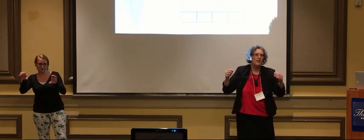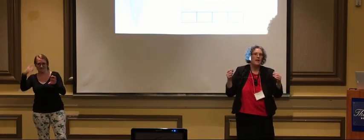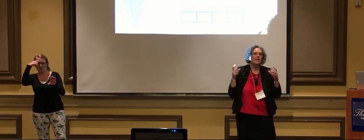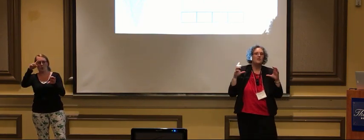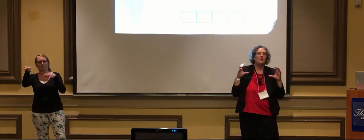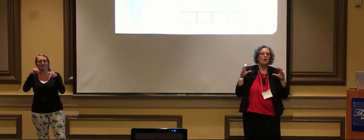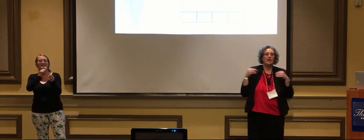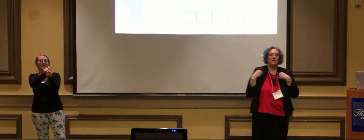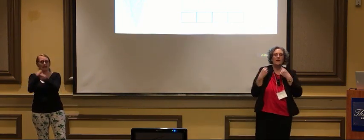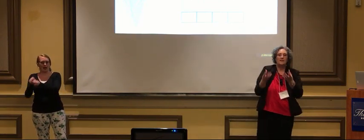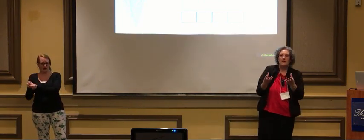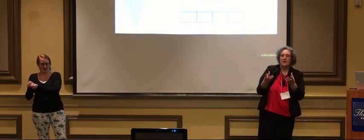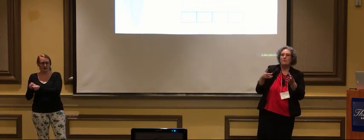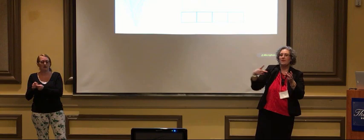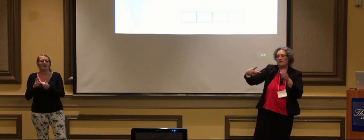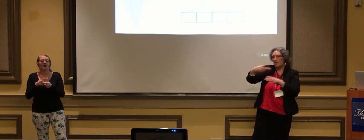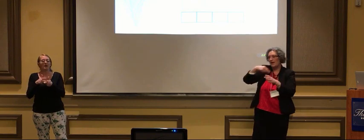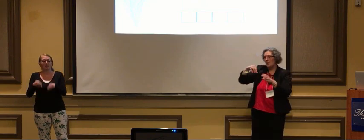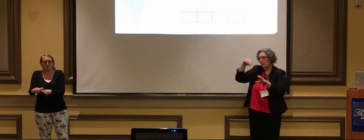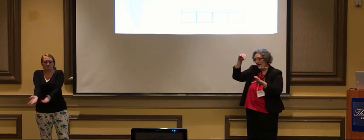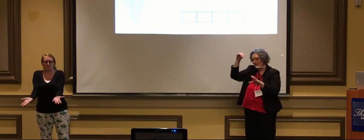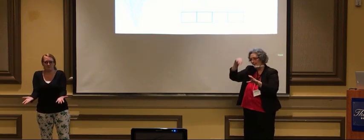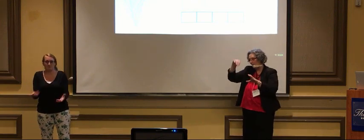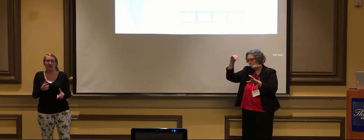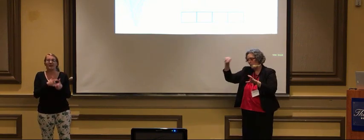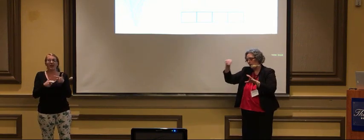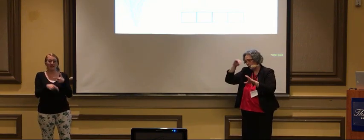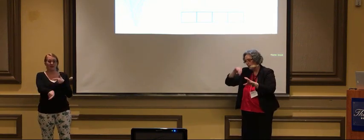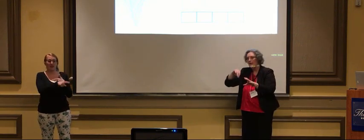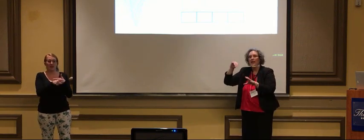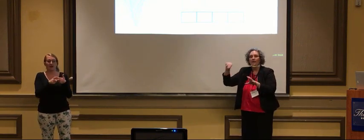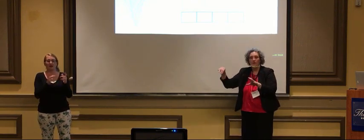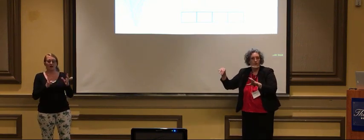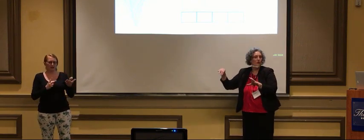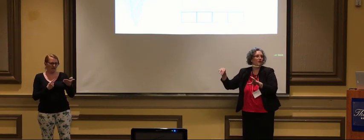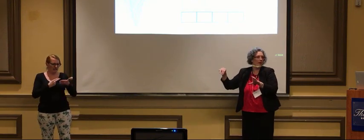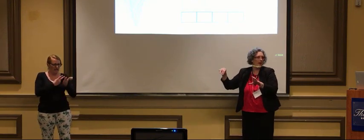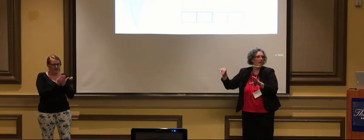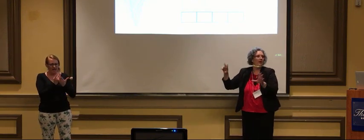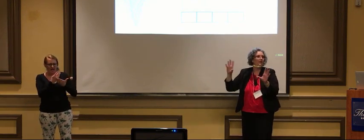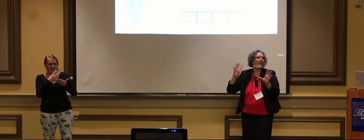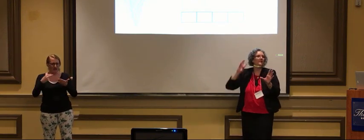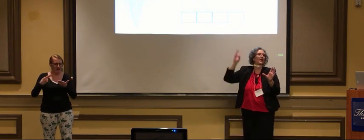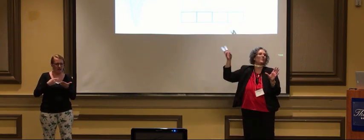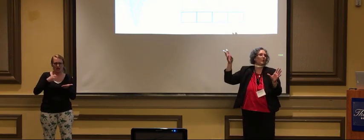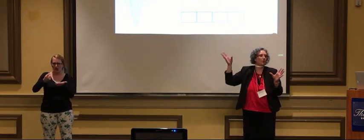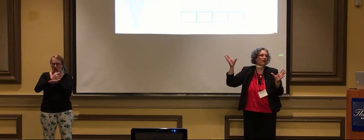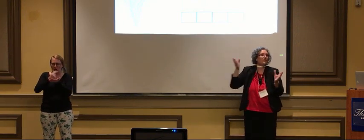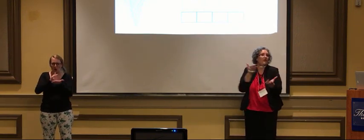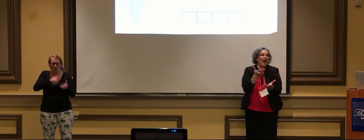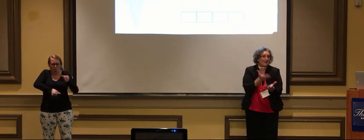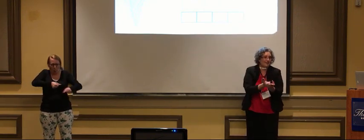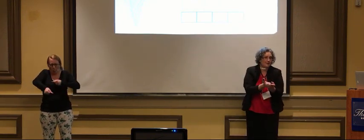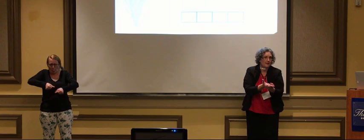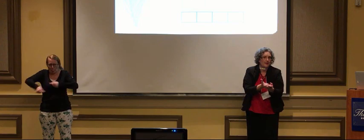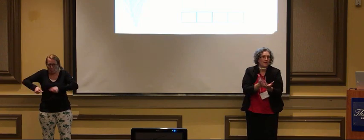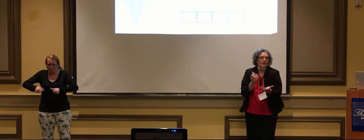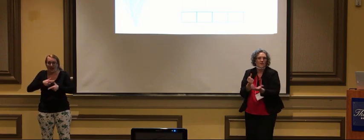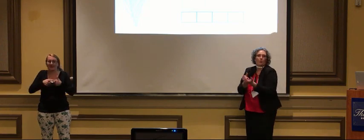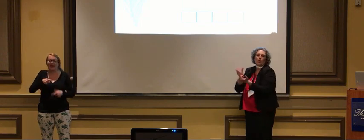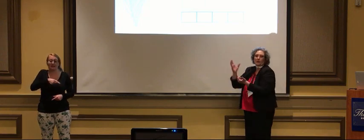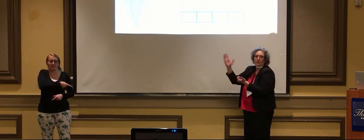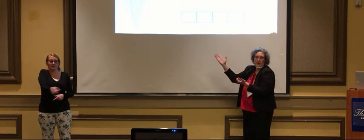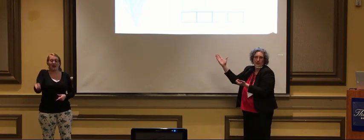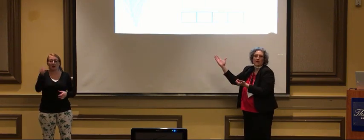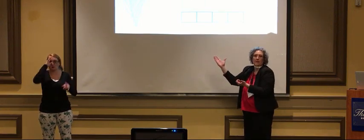go. And so I gave that to them, then they cut and pasted it and put it in their 4-square, and then they had to come up with facts